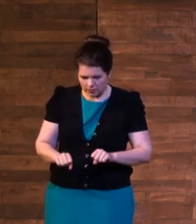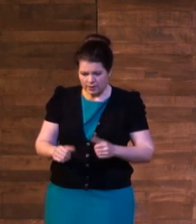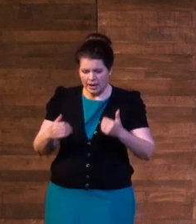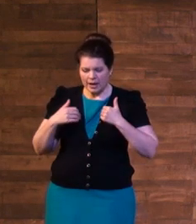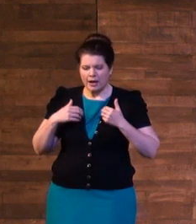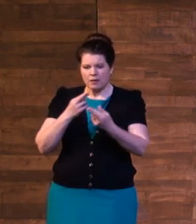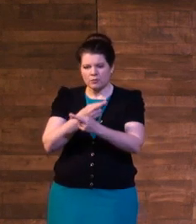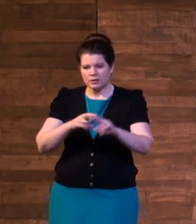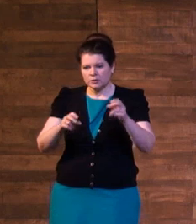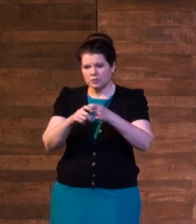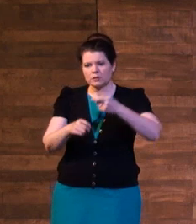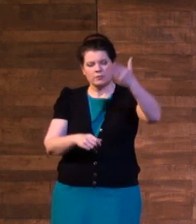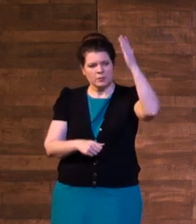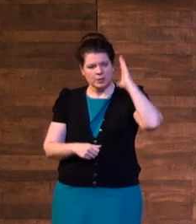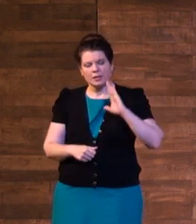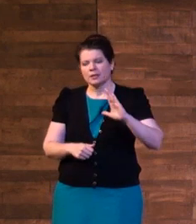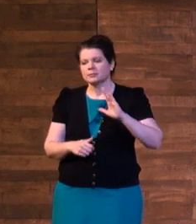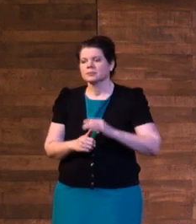book.